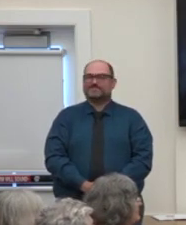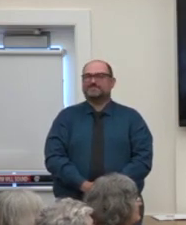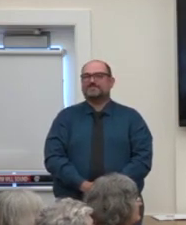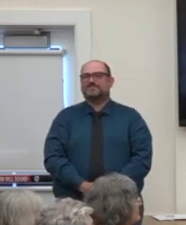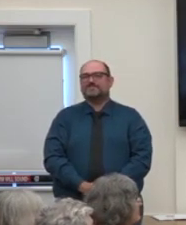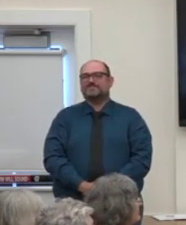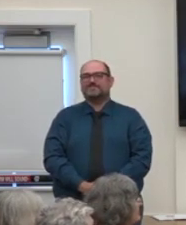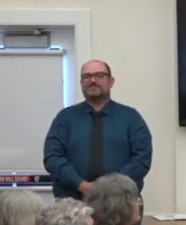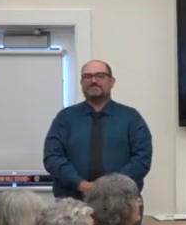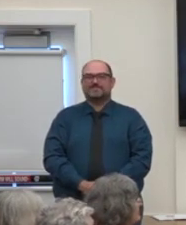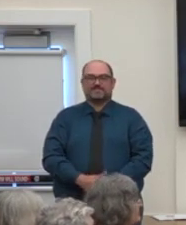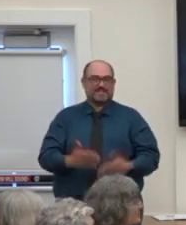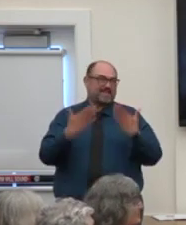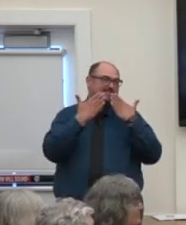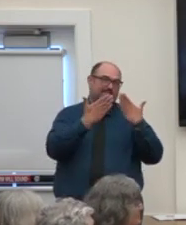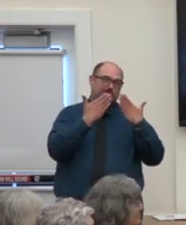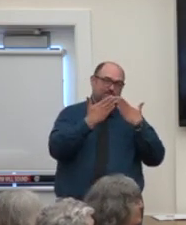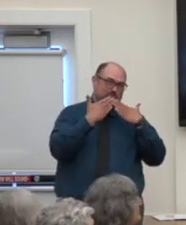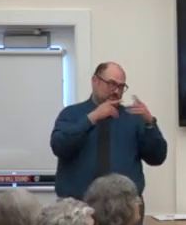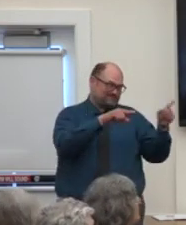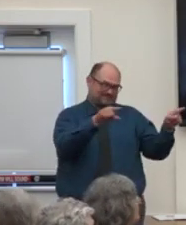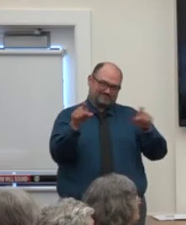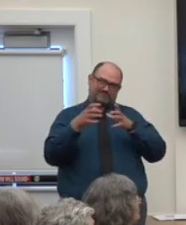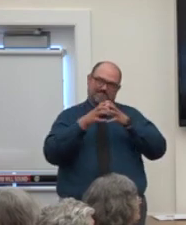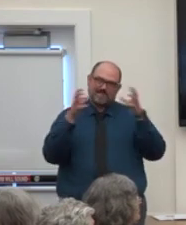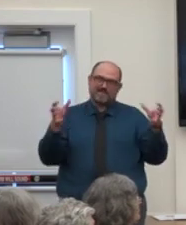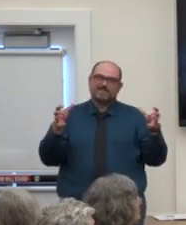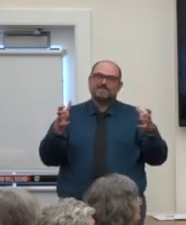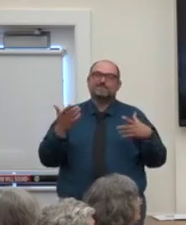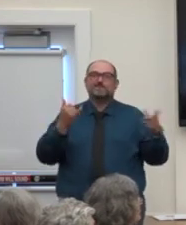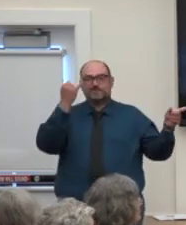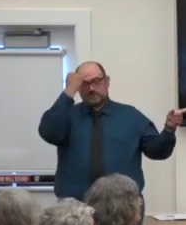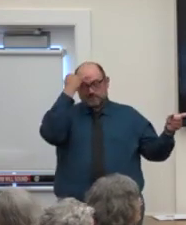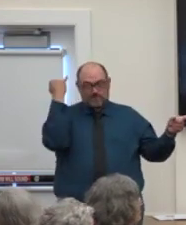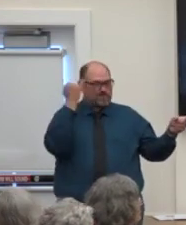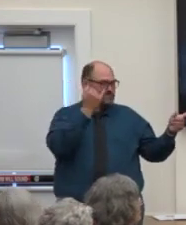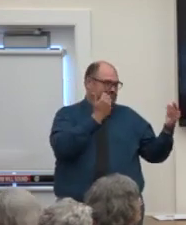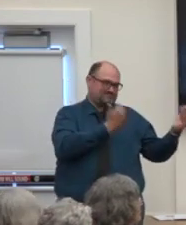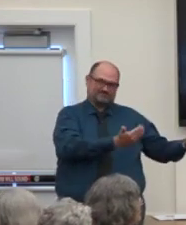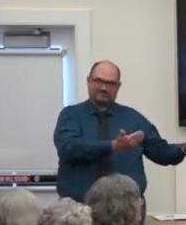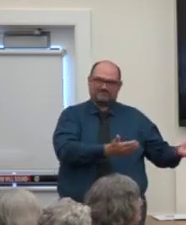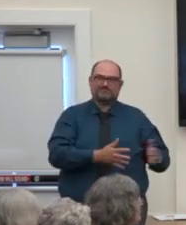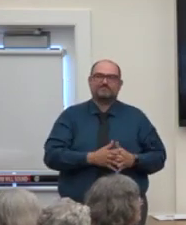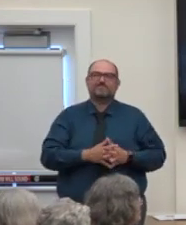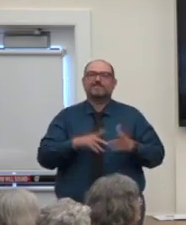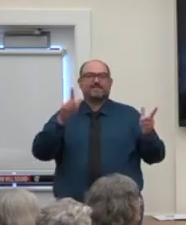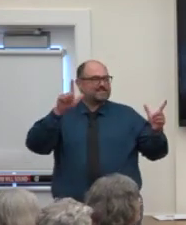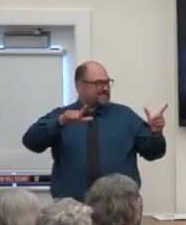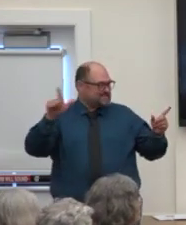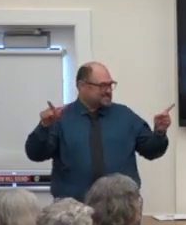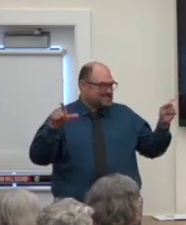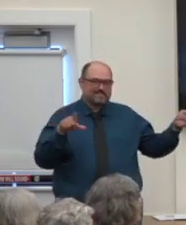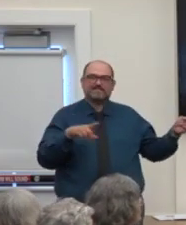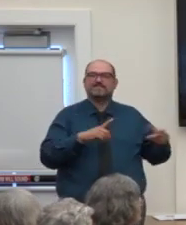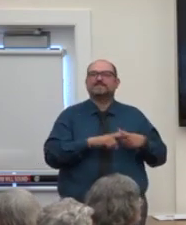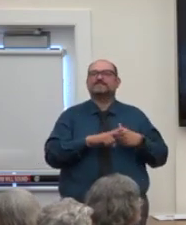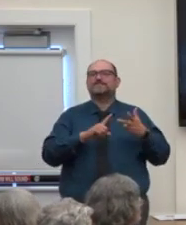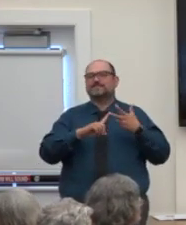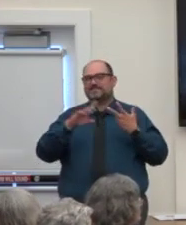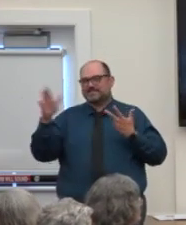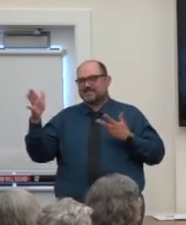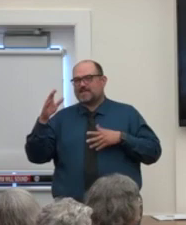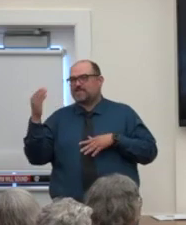Thank you so much, Joan, Linsey, Bo, and our two